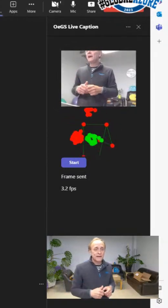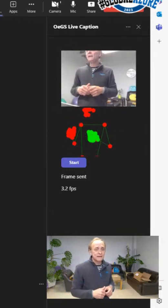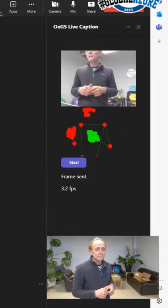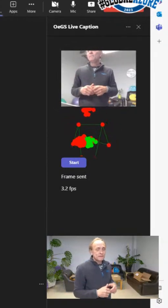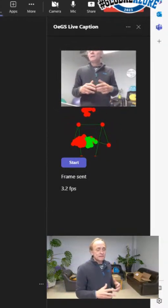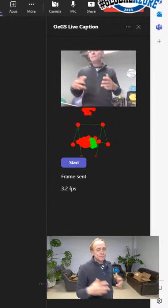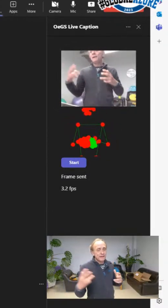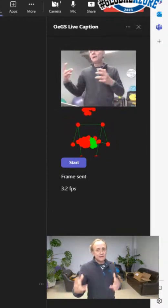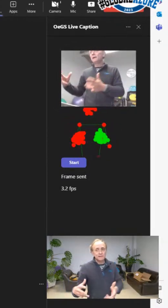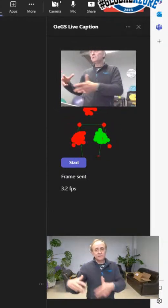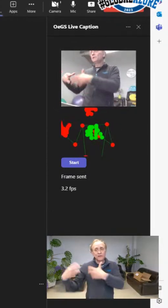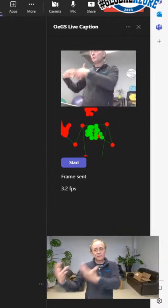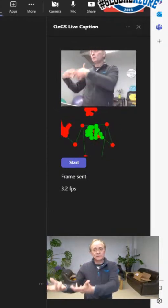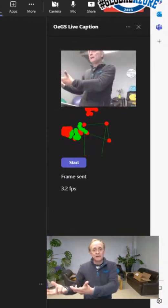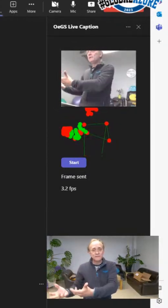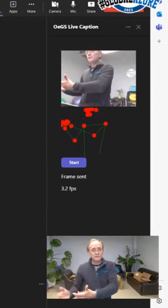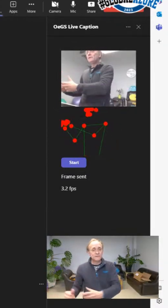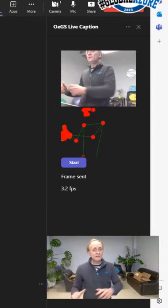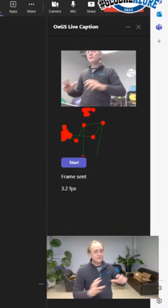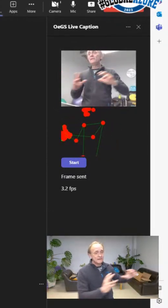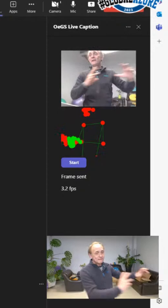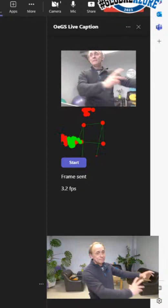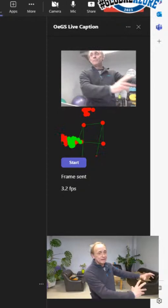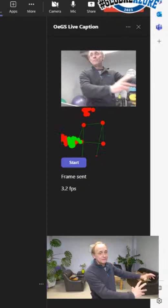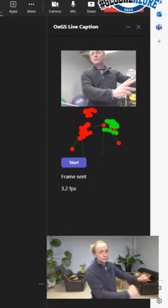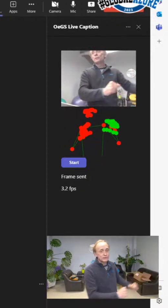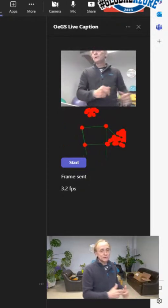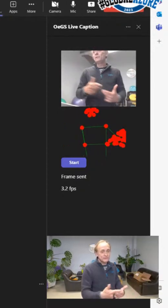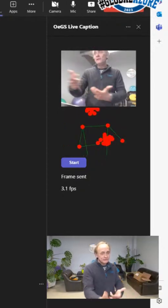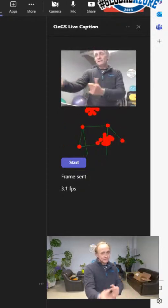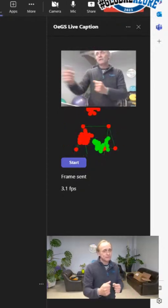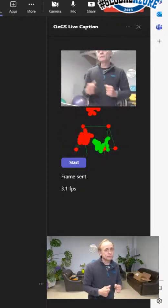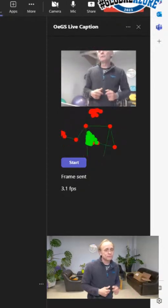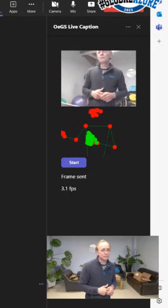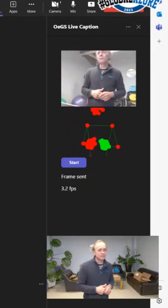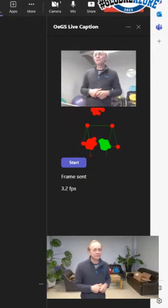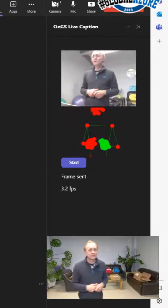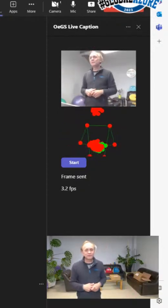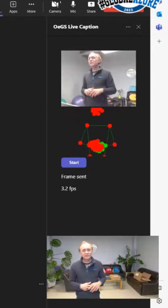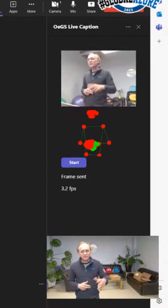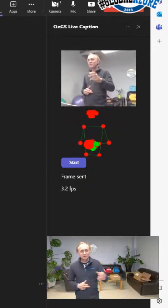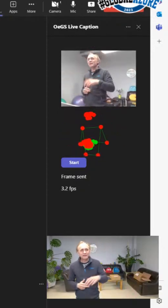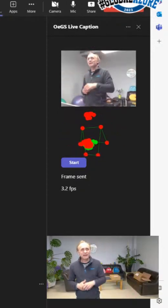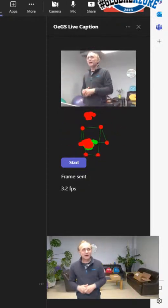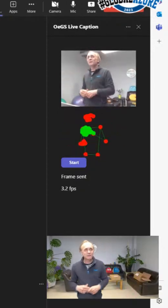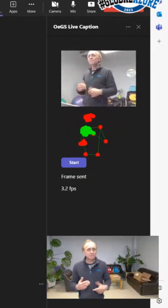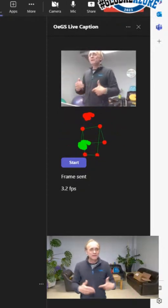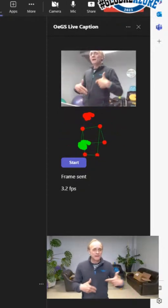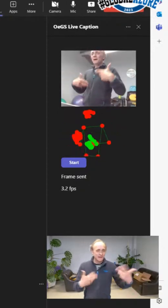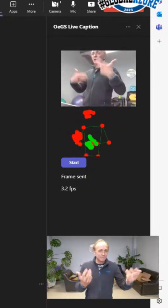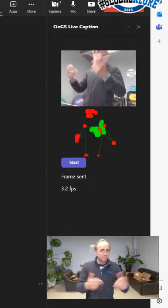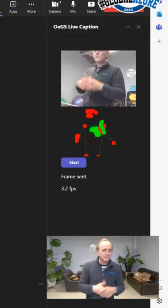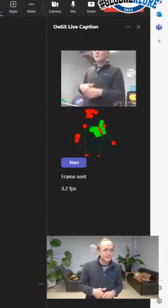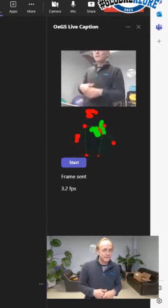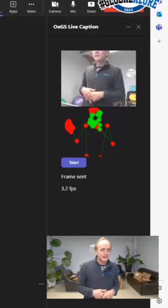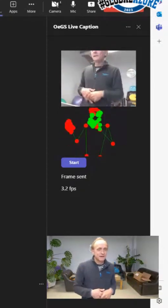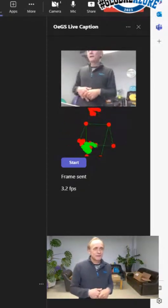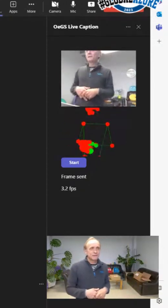doing a sign, the backend recognizes this and sends it back to the. You see, there was a recognition right now.